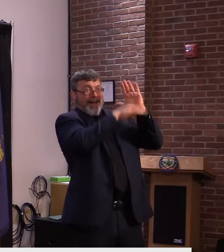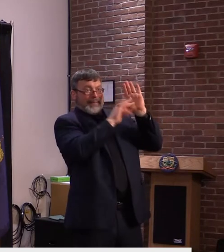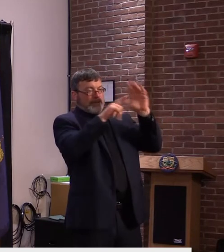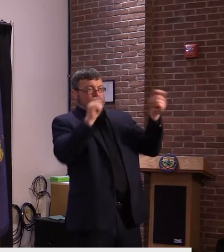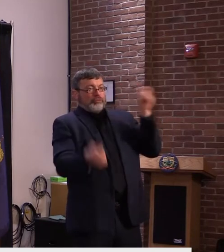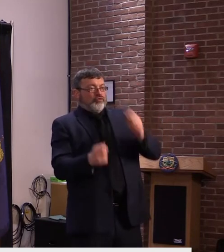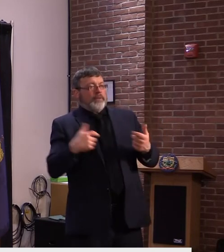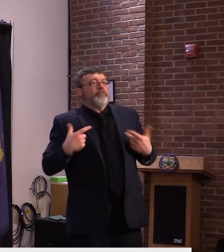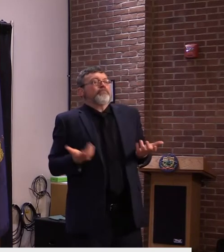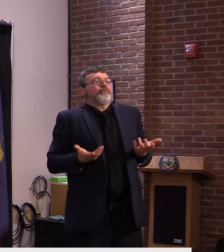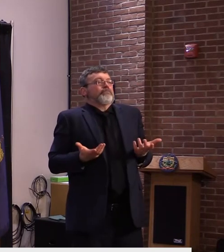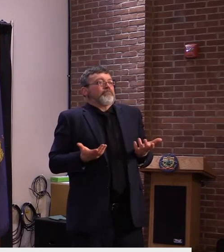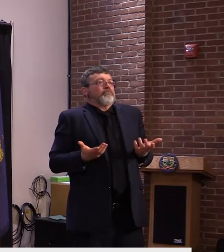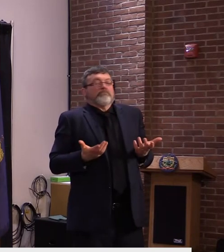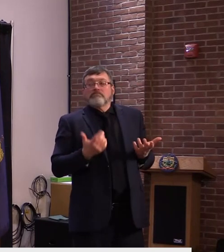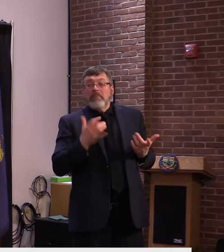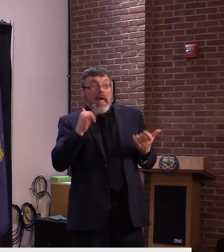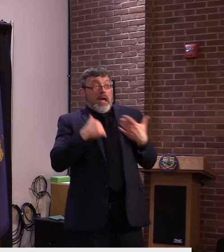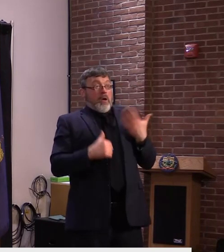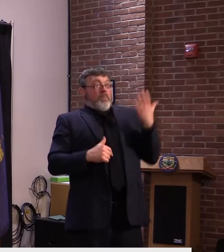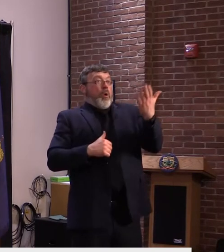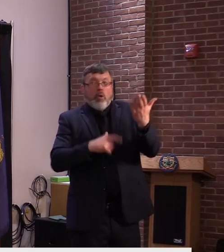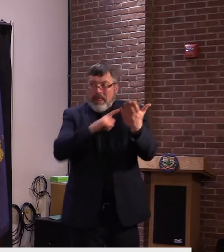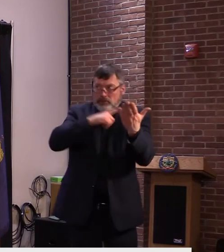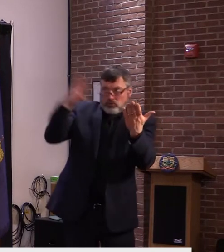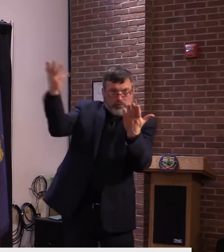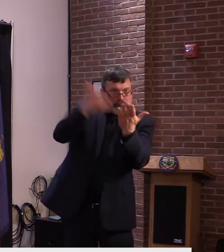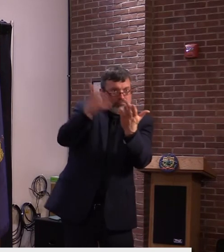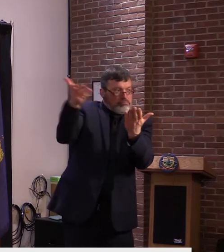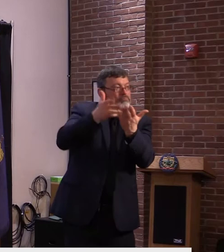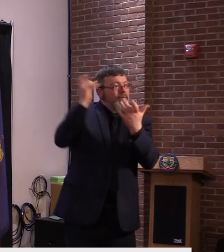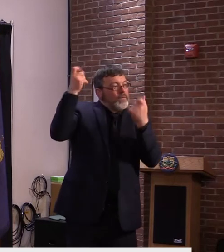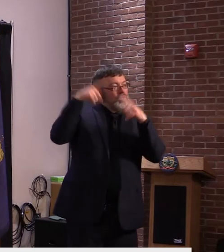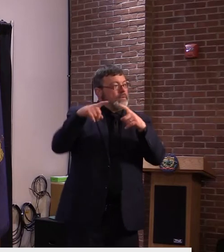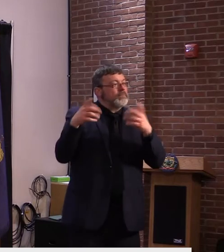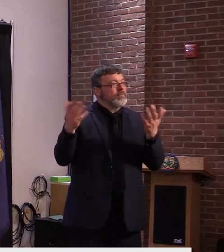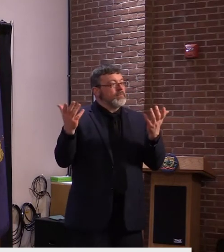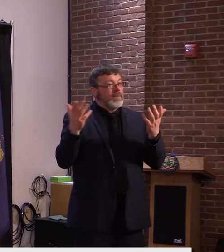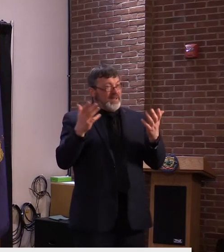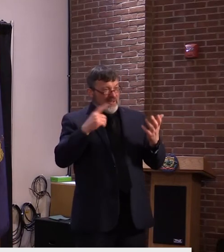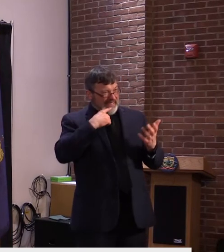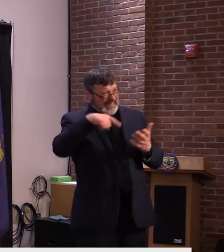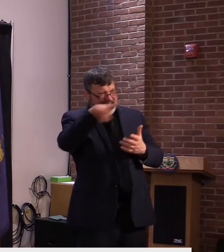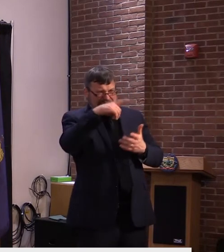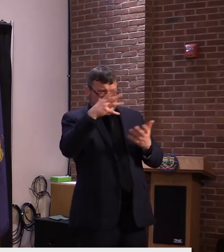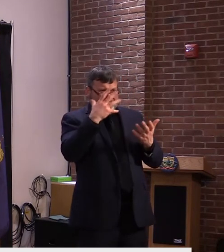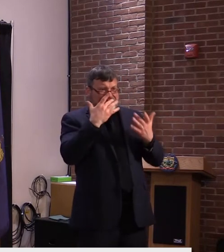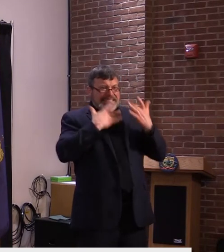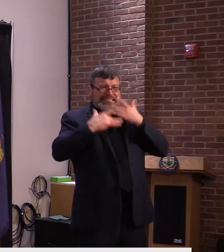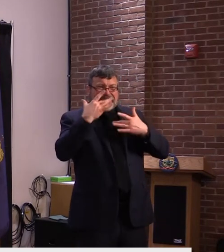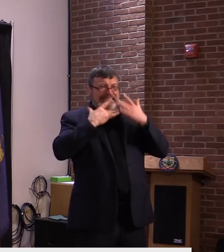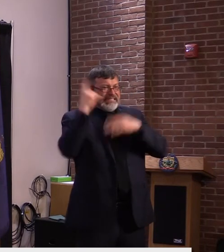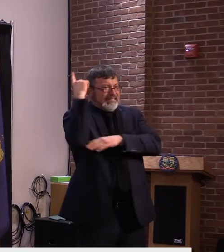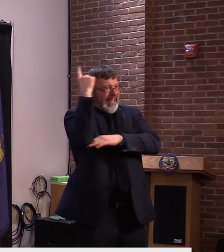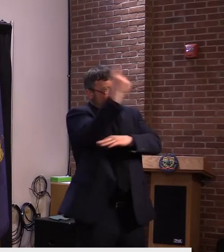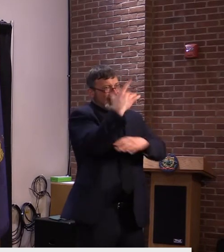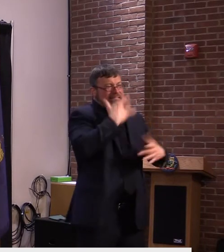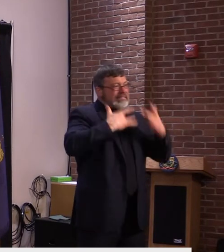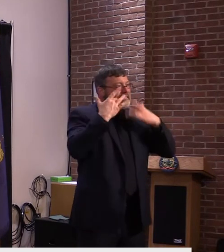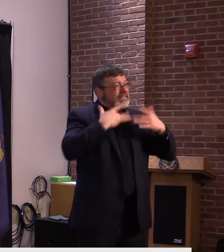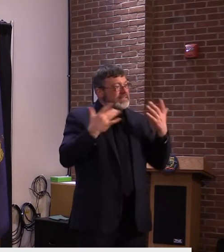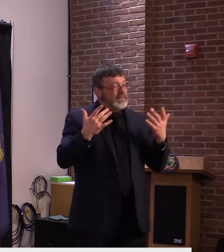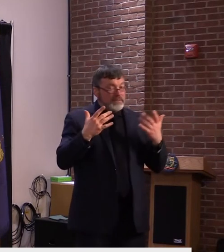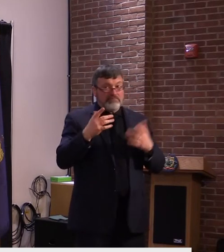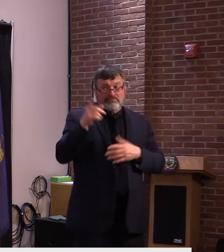for Vermonters in some of these areas that have none. So somewhat in their hands, and we'll see how